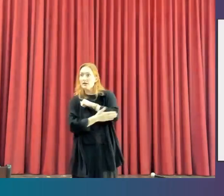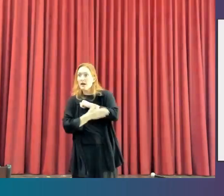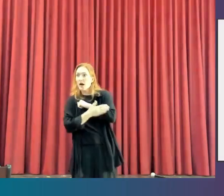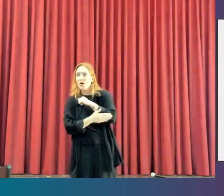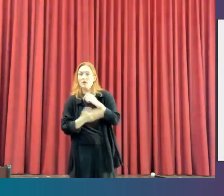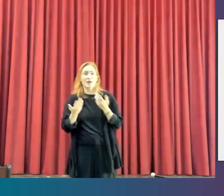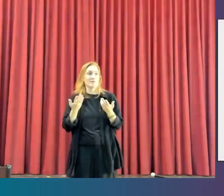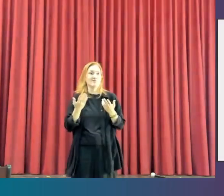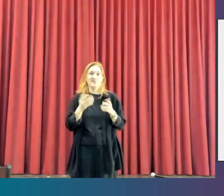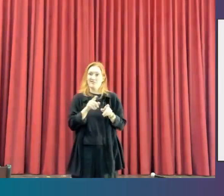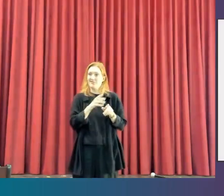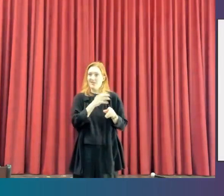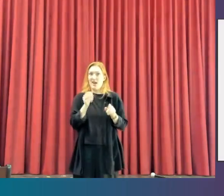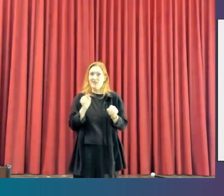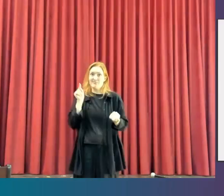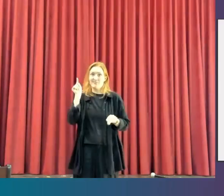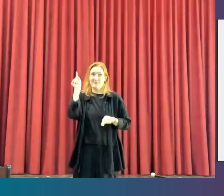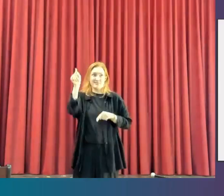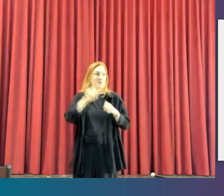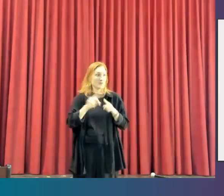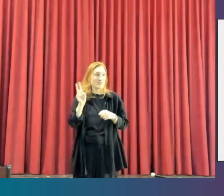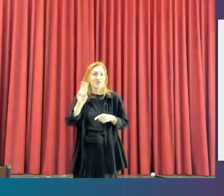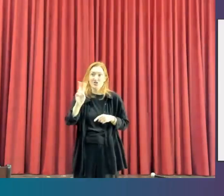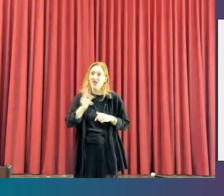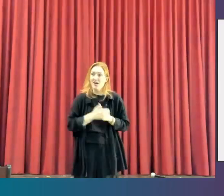way into Ventura County.